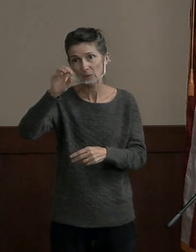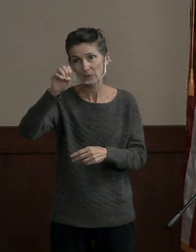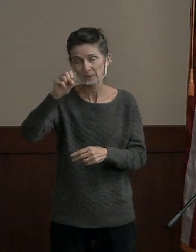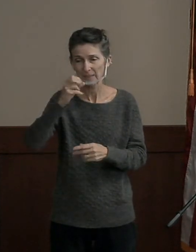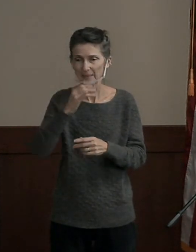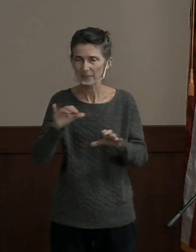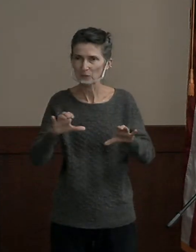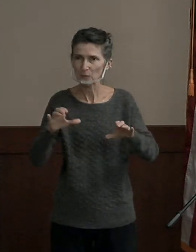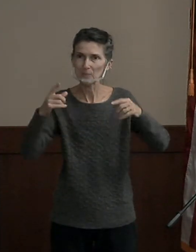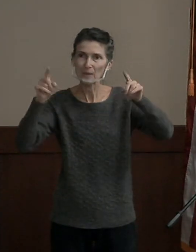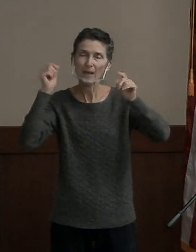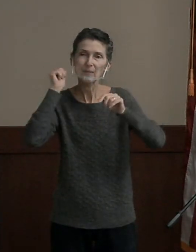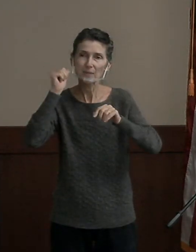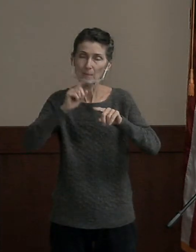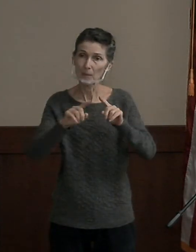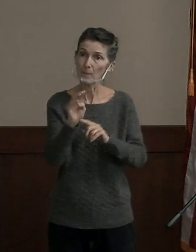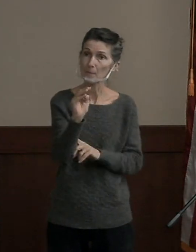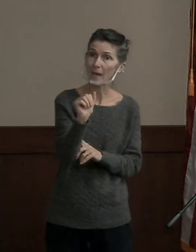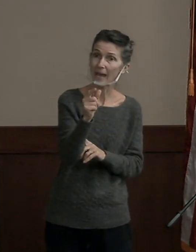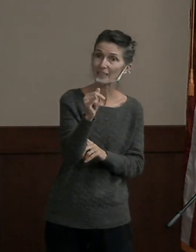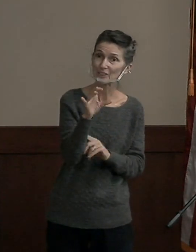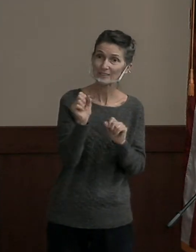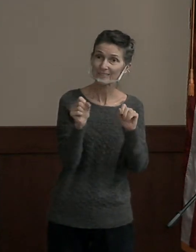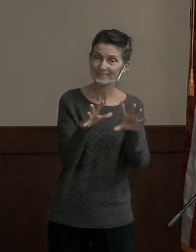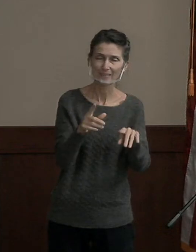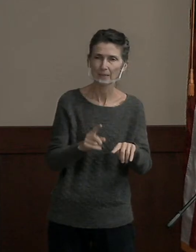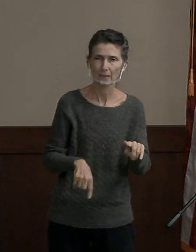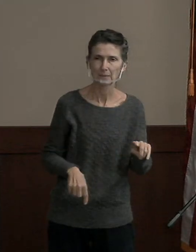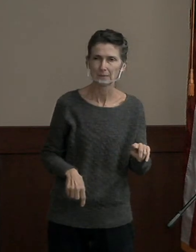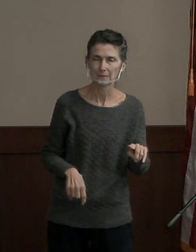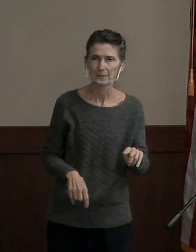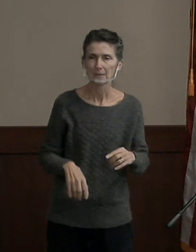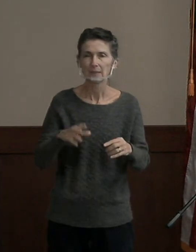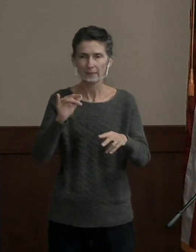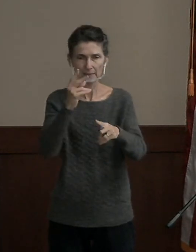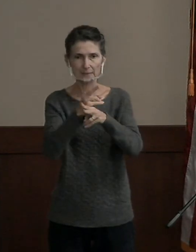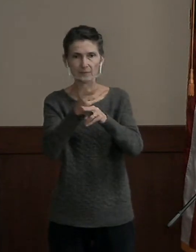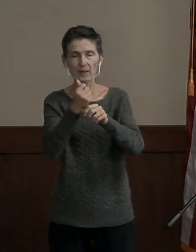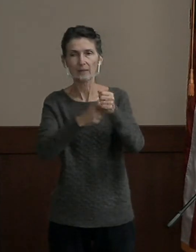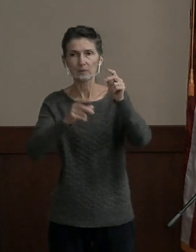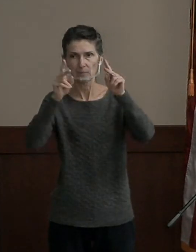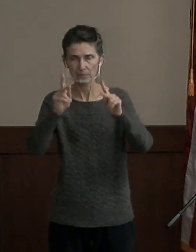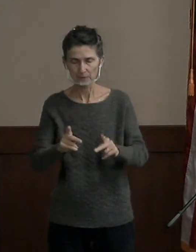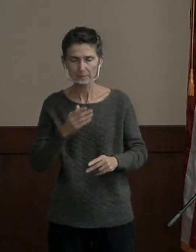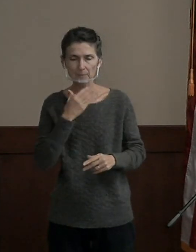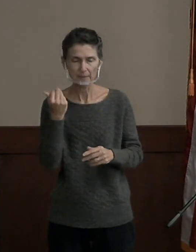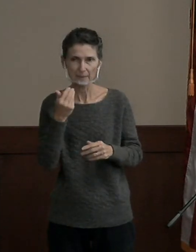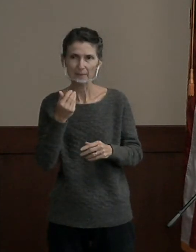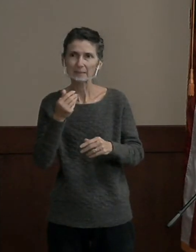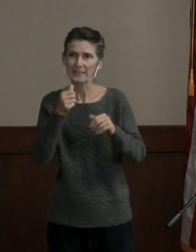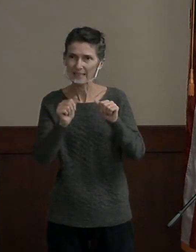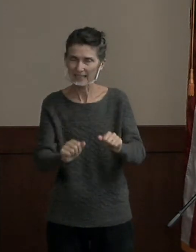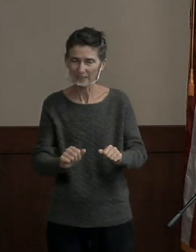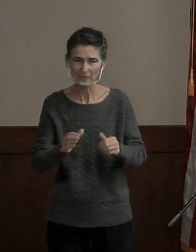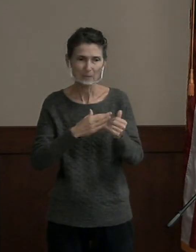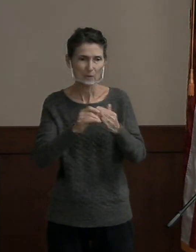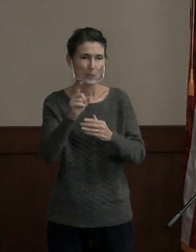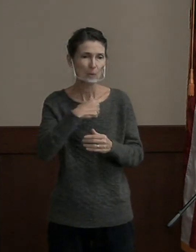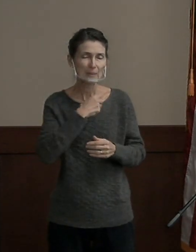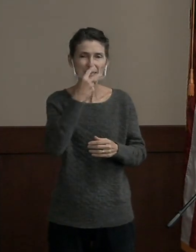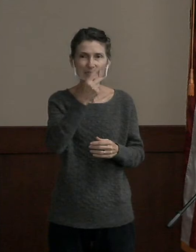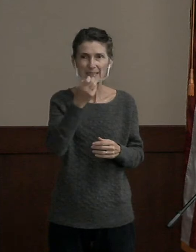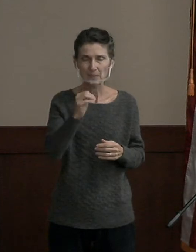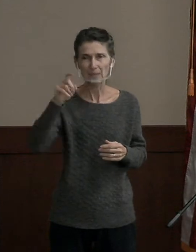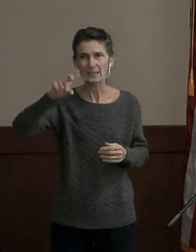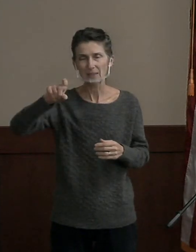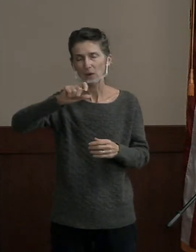every day, but they can't perform magic. They can take care of every single person in this county as best as we can, no matter where we see them.